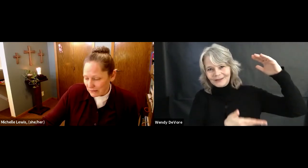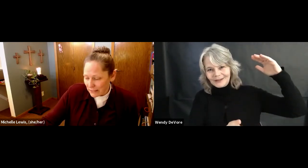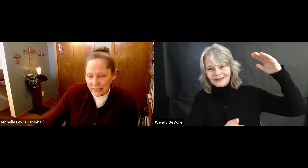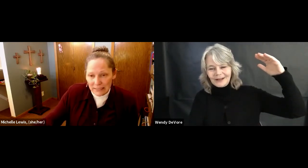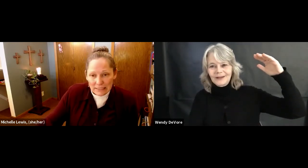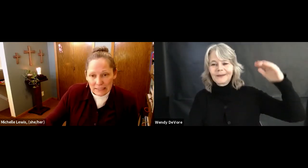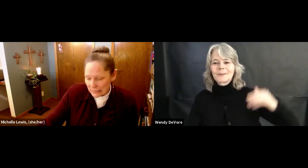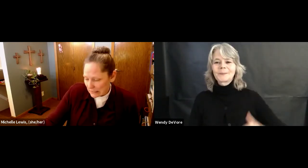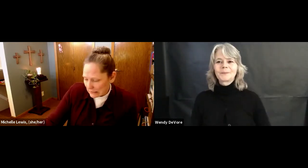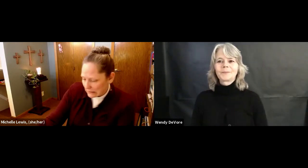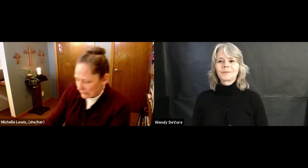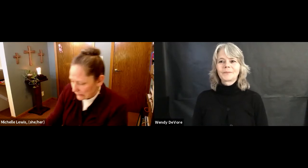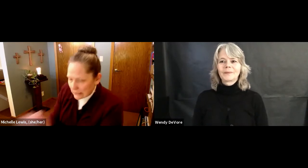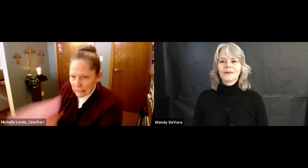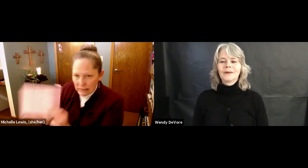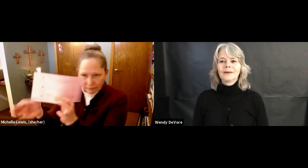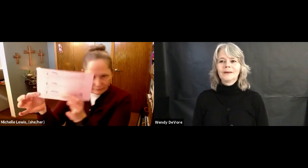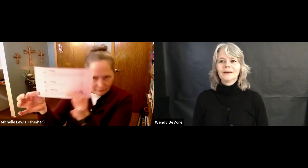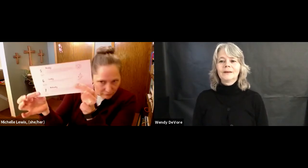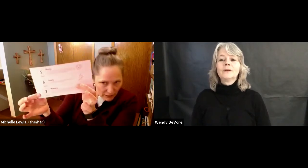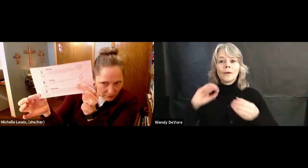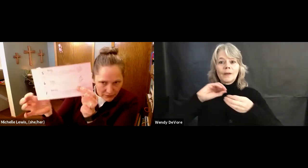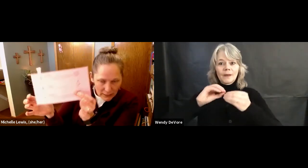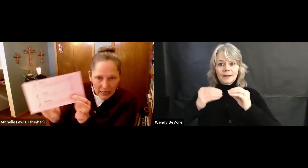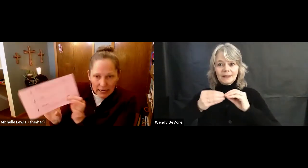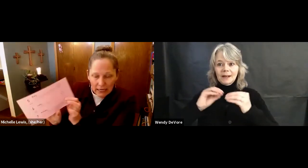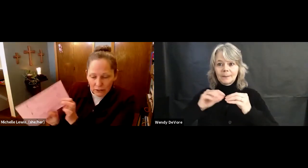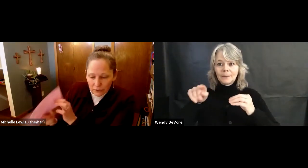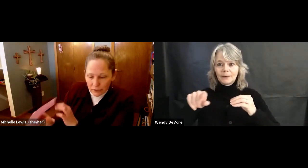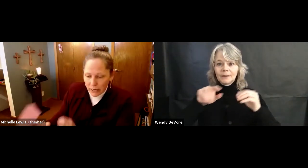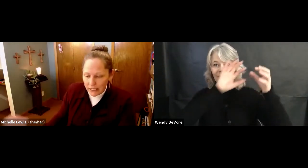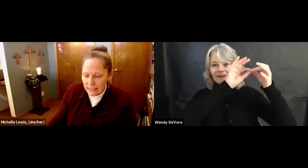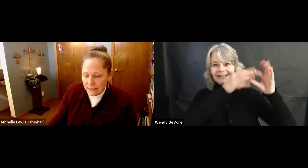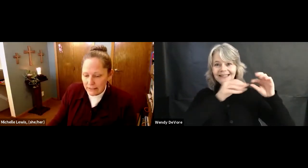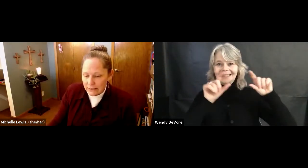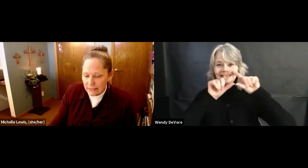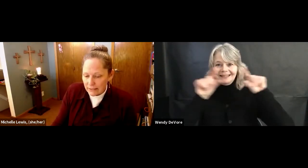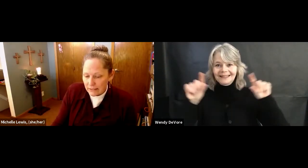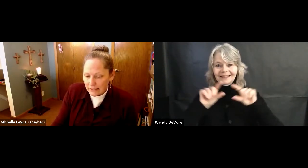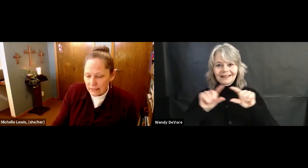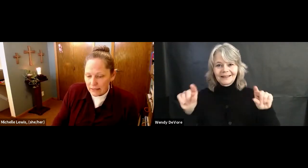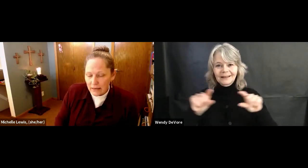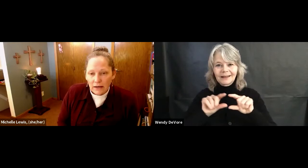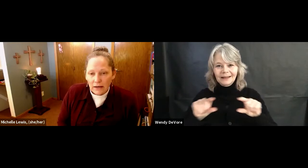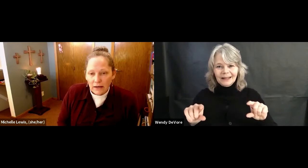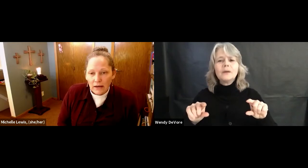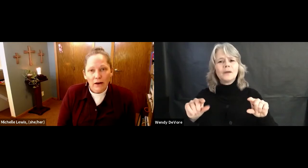And a number of these links, these papers, include